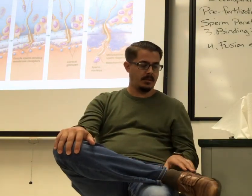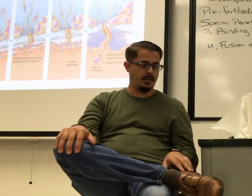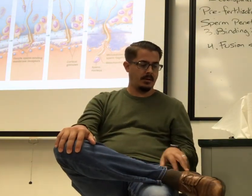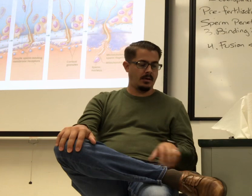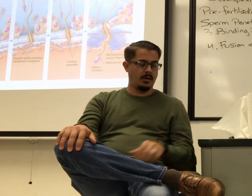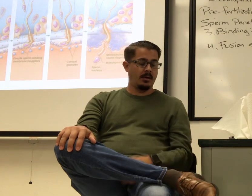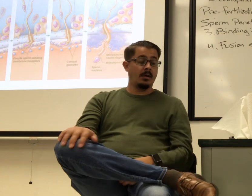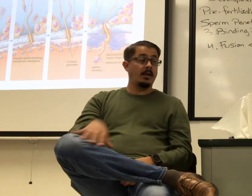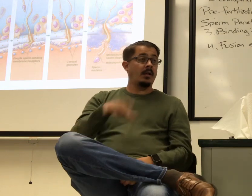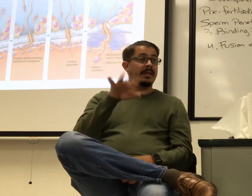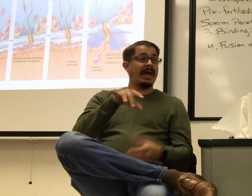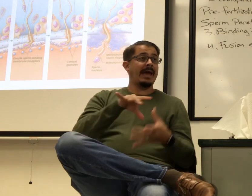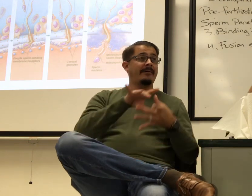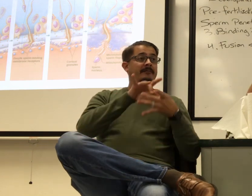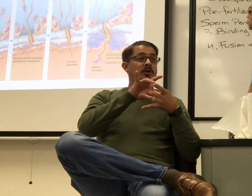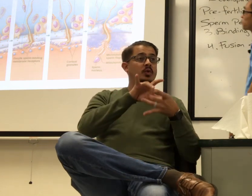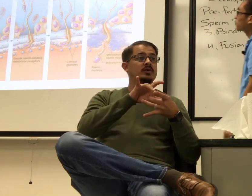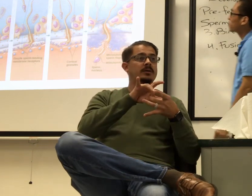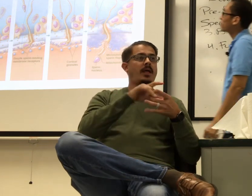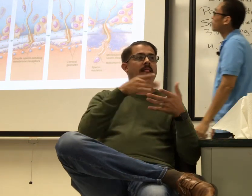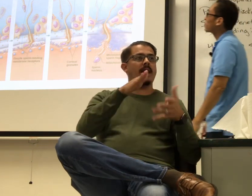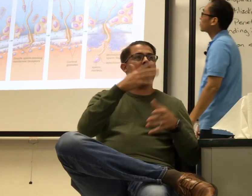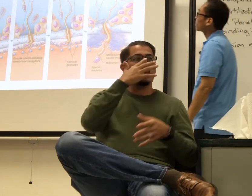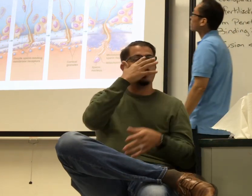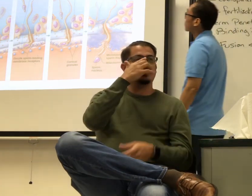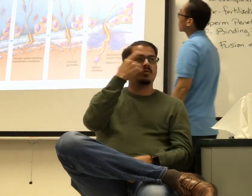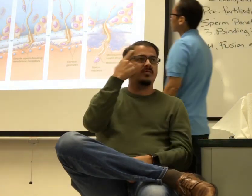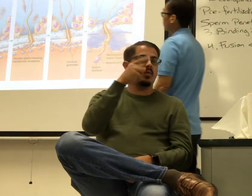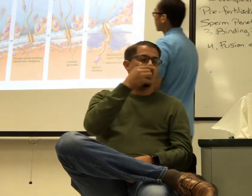So that fusion allows for